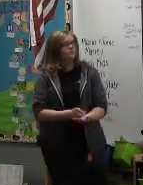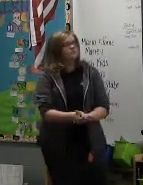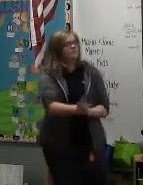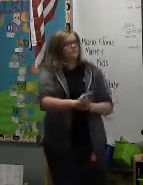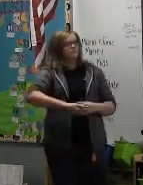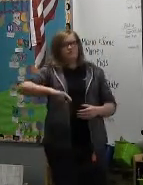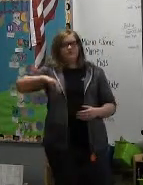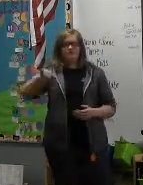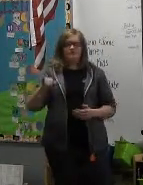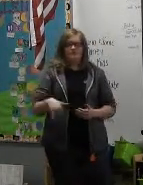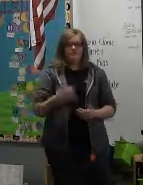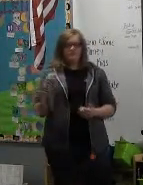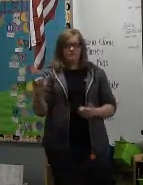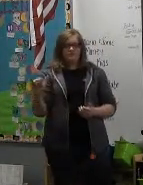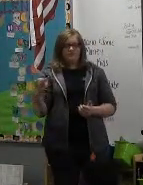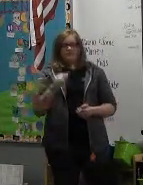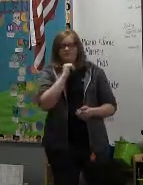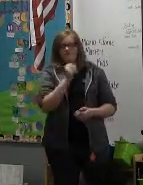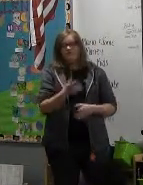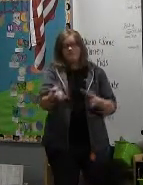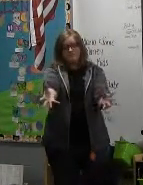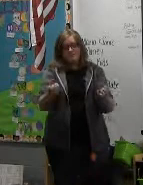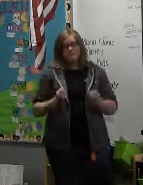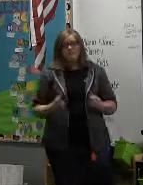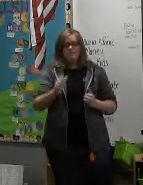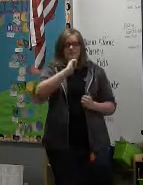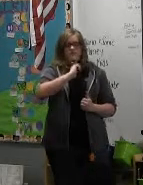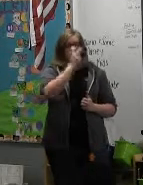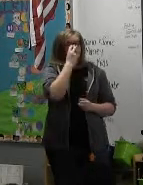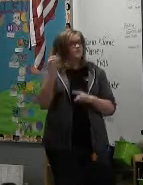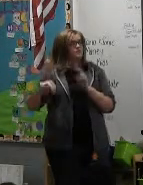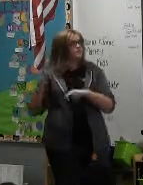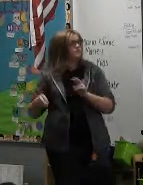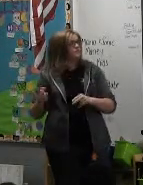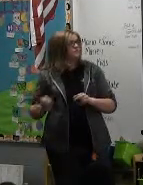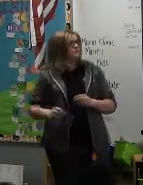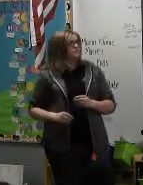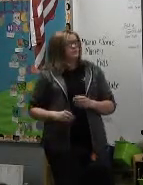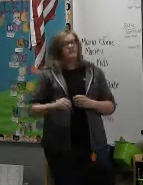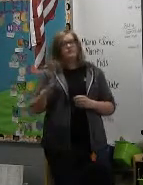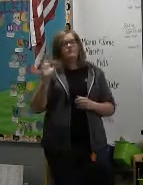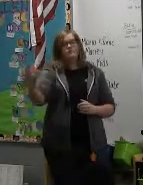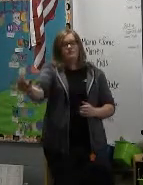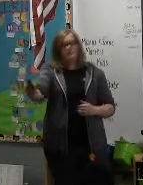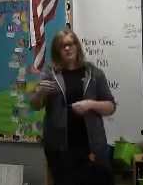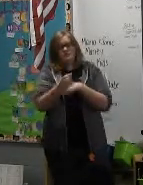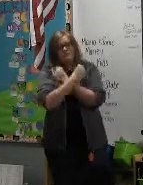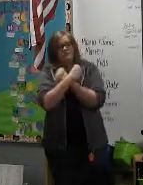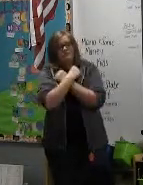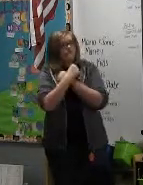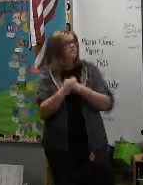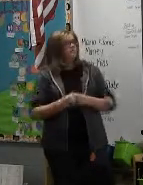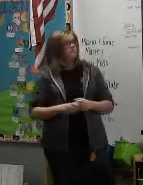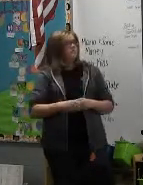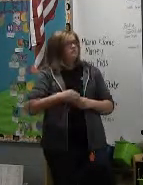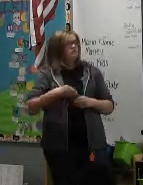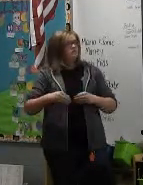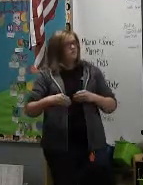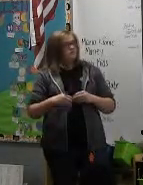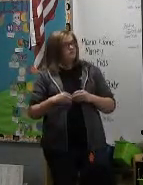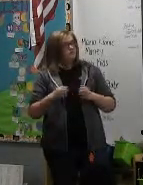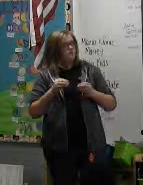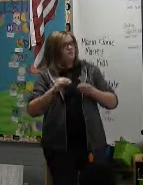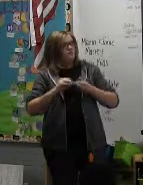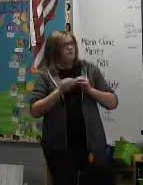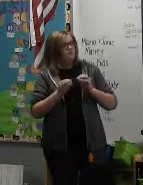The truth is, Jay didn't even want to be in the circus. He had a passion for